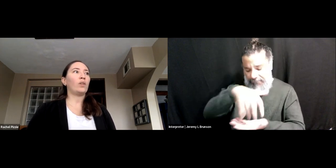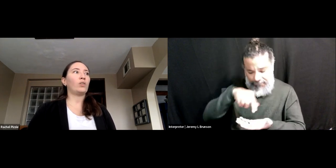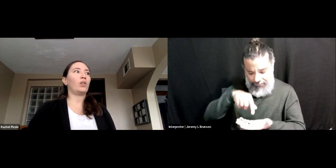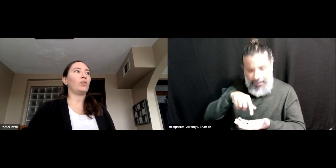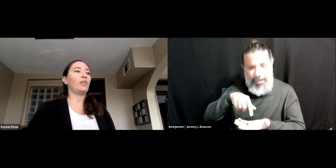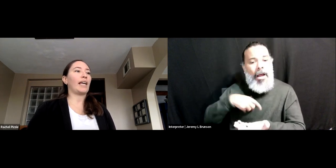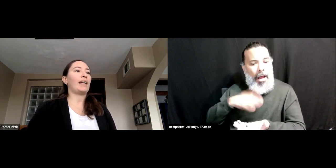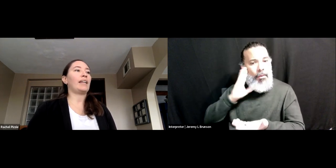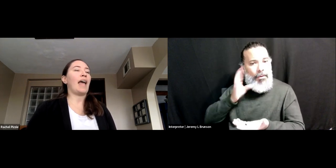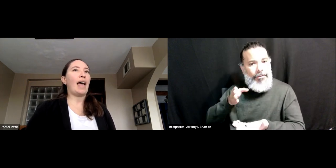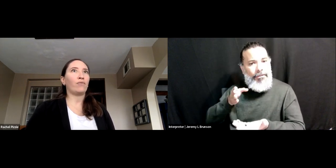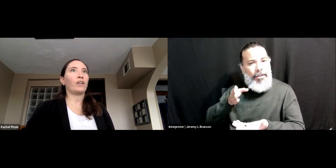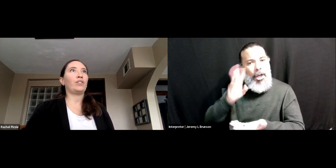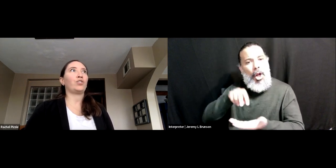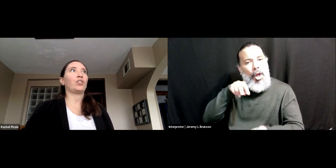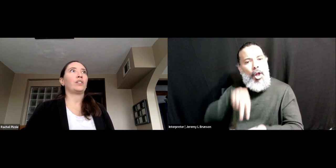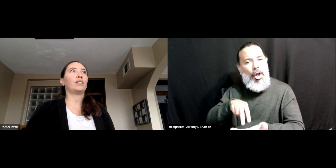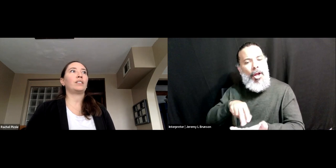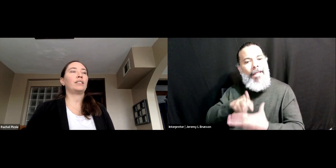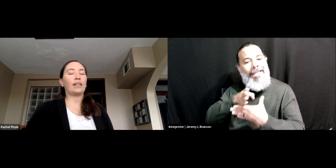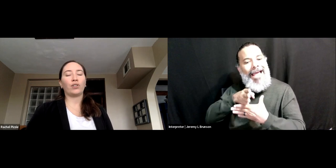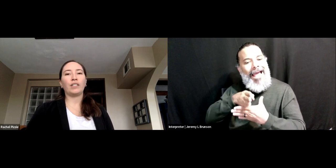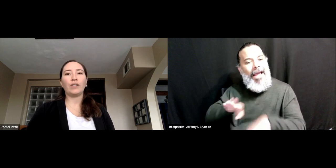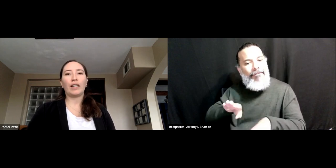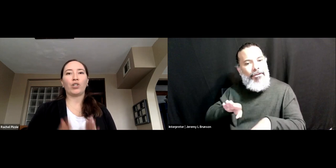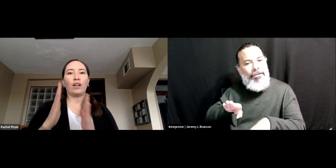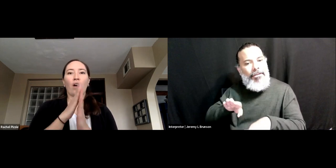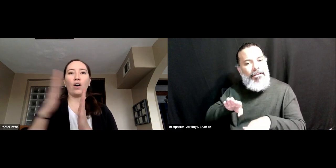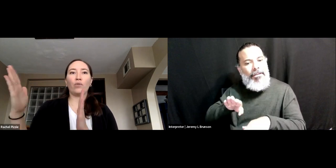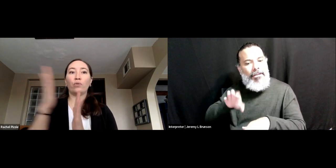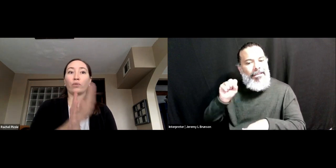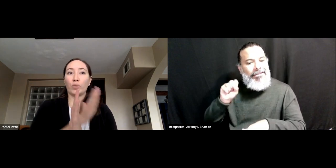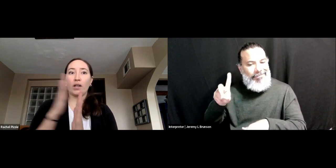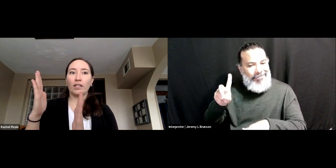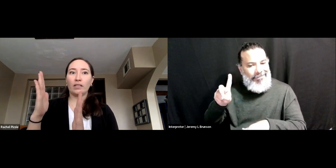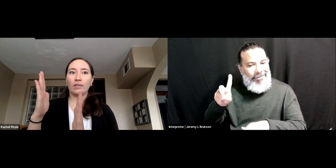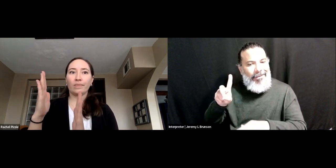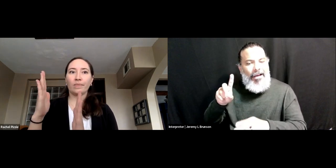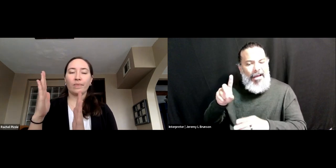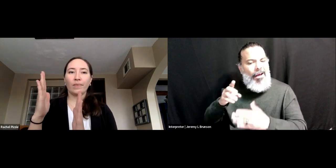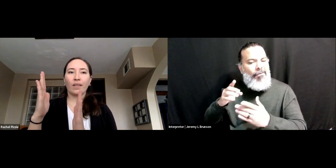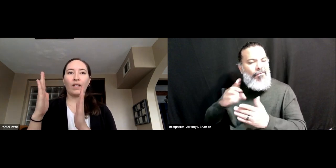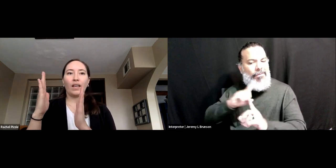I will look at an average standard deviation of responses.